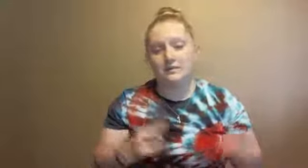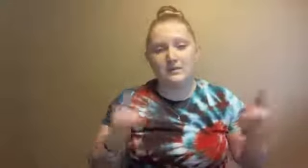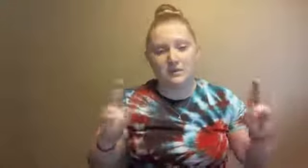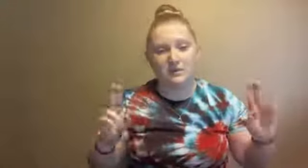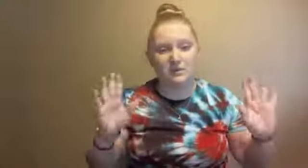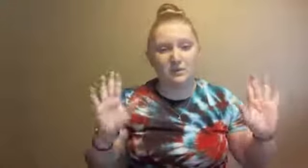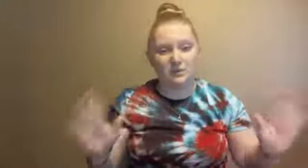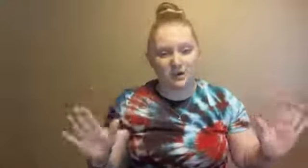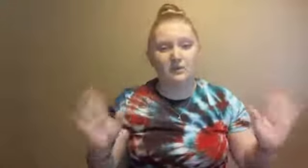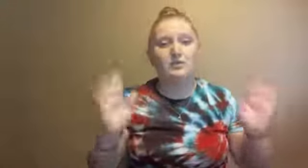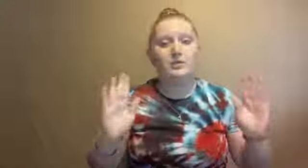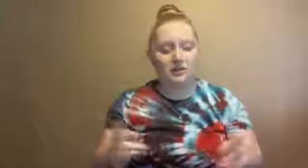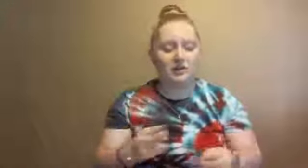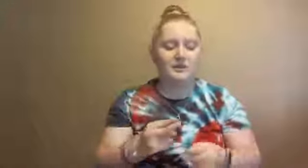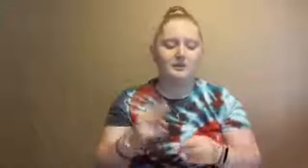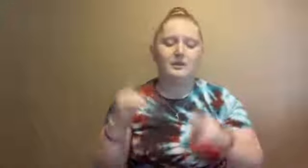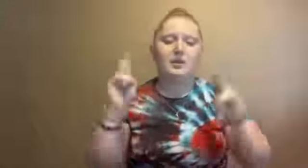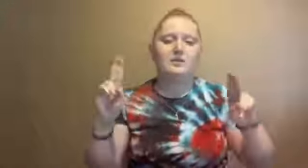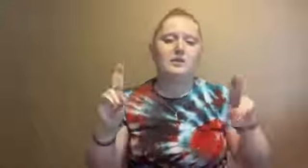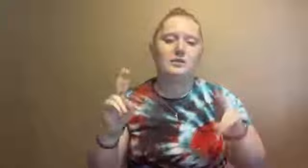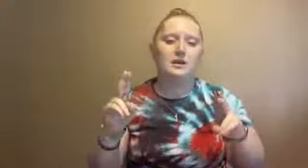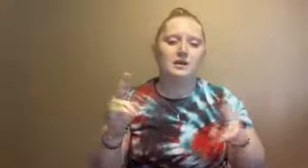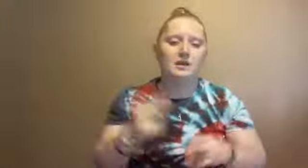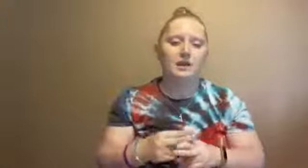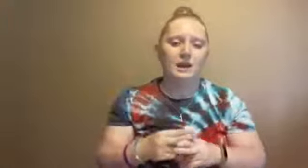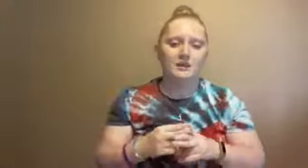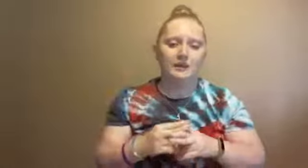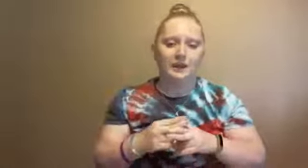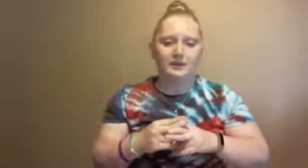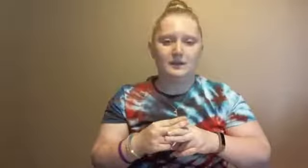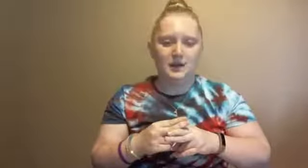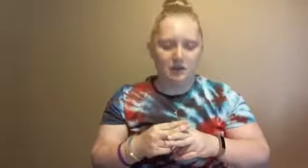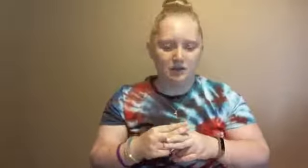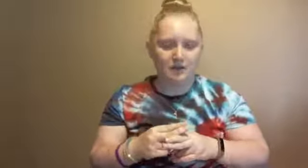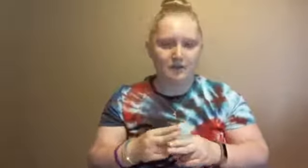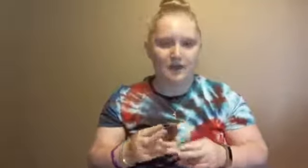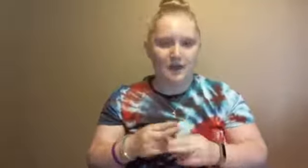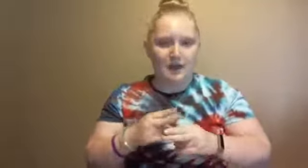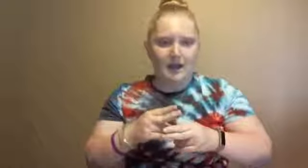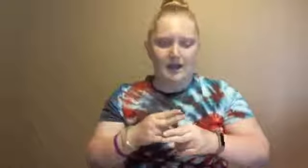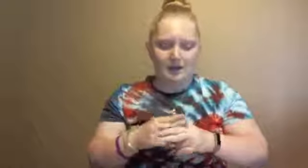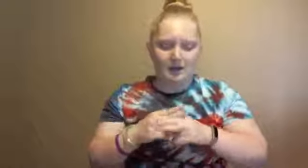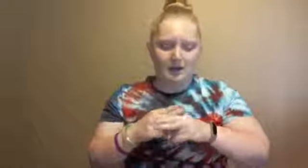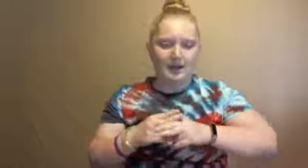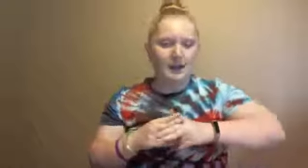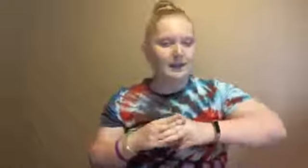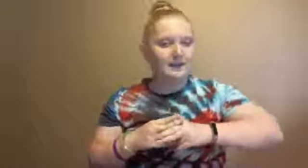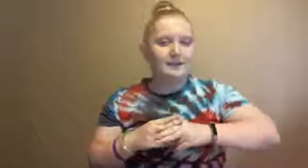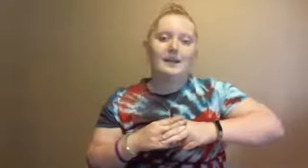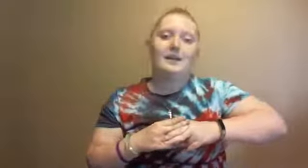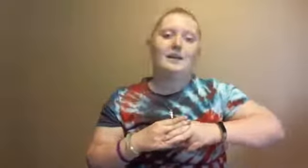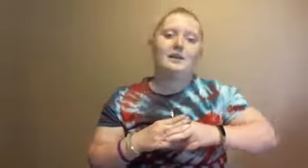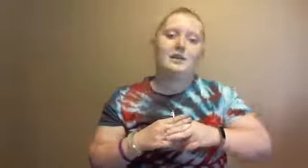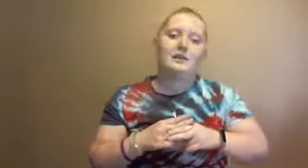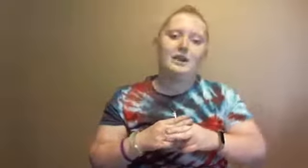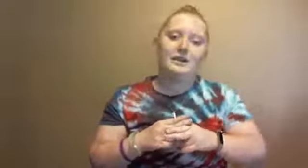be used with parental permission. So you make your fingers in H's, and it kind of looks like you're trying to